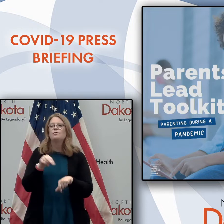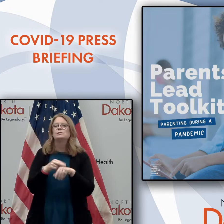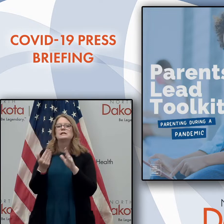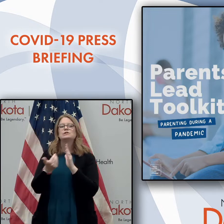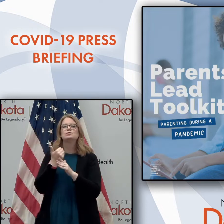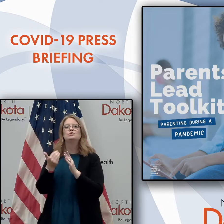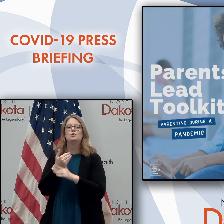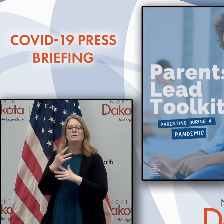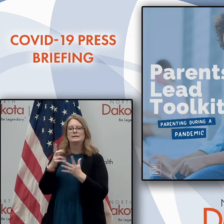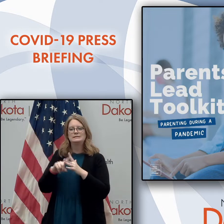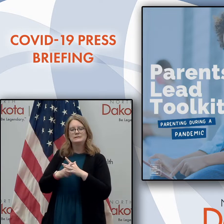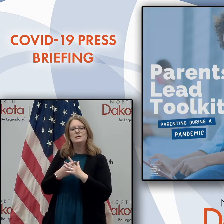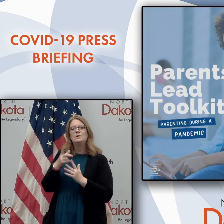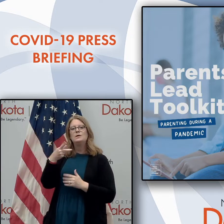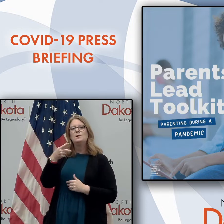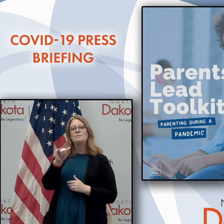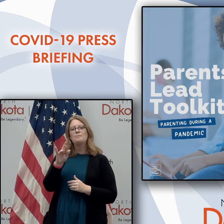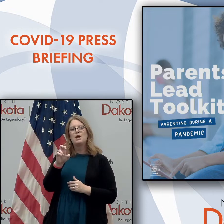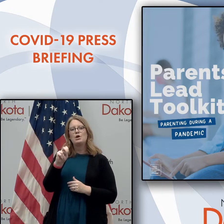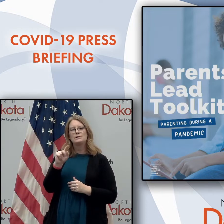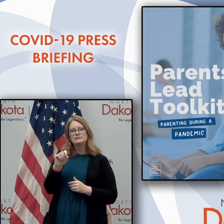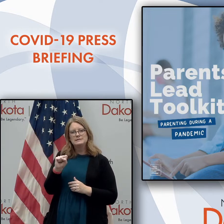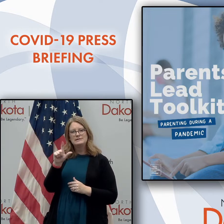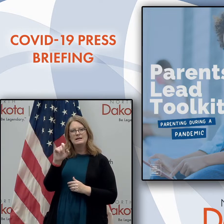can be found at